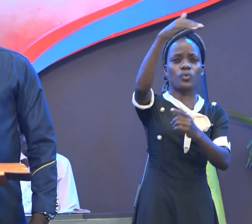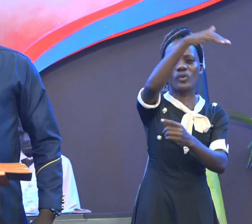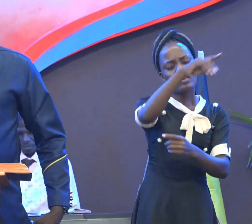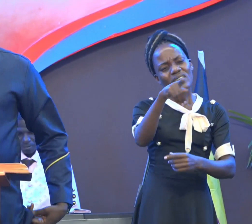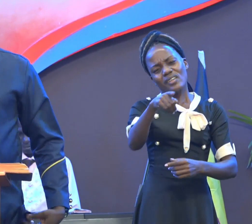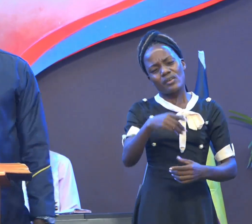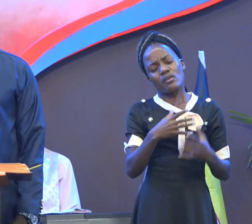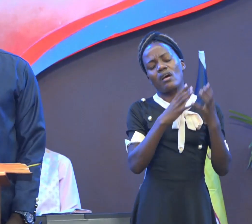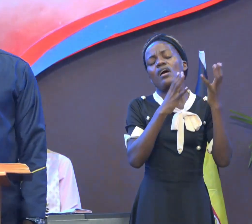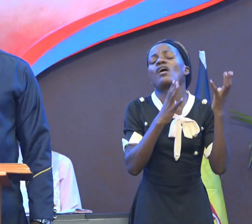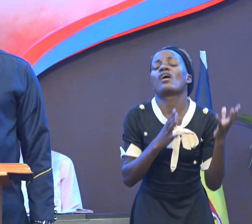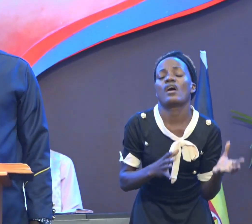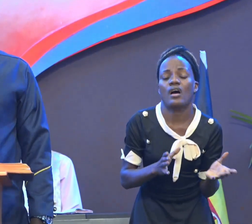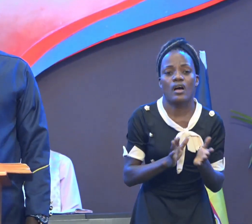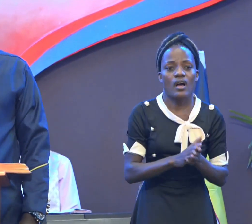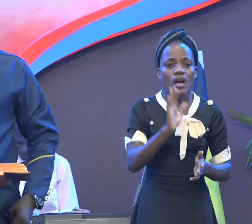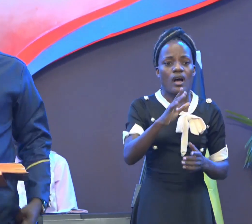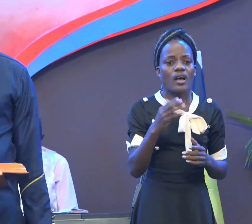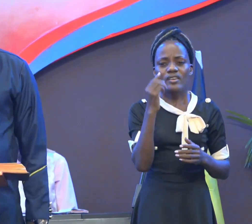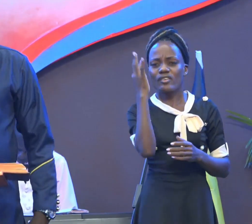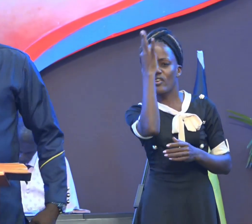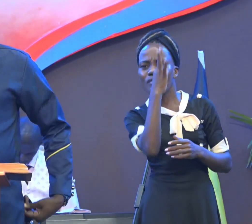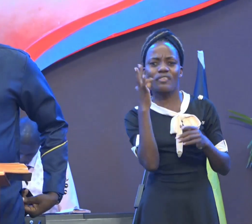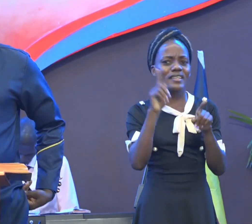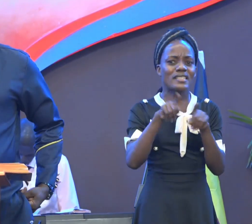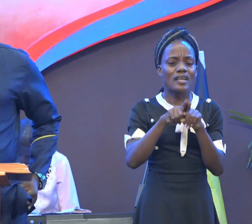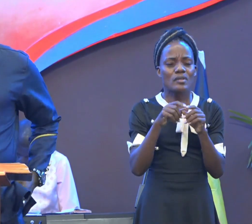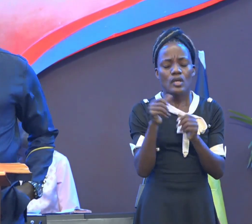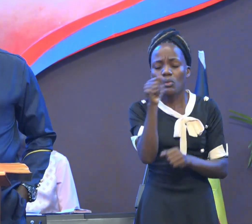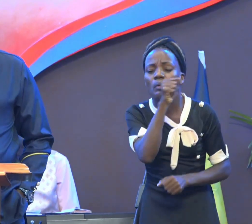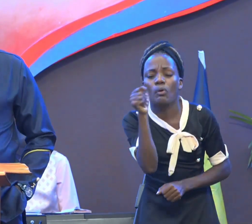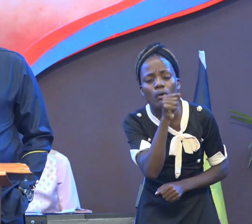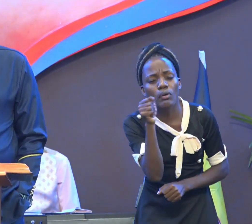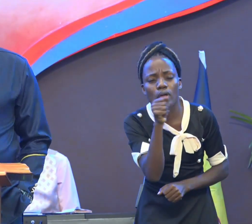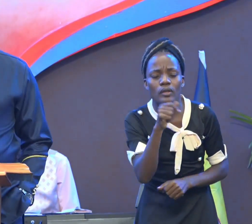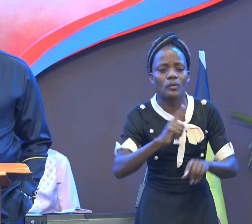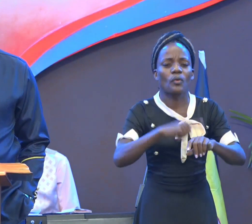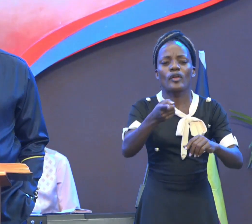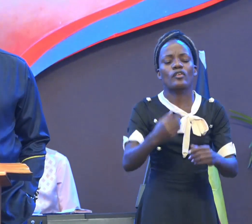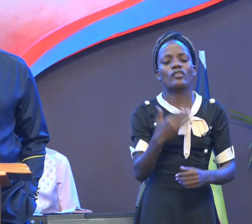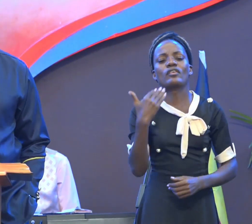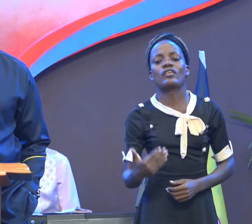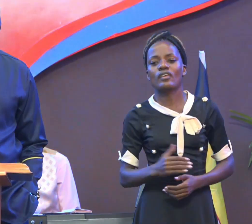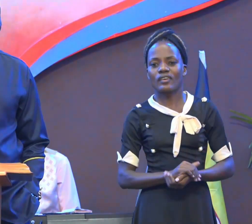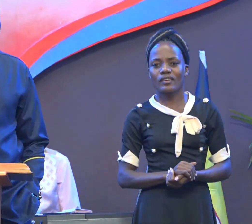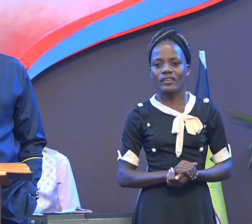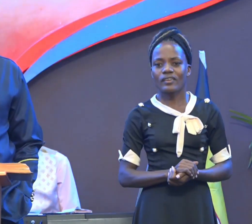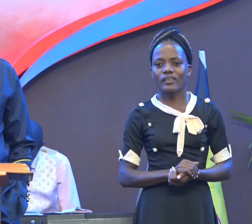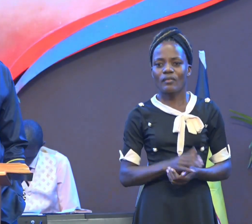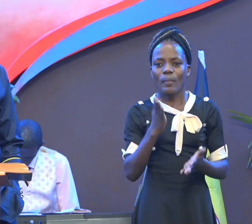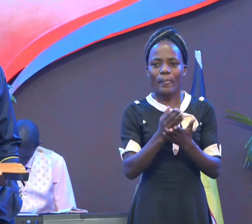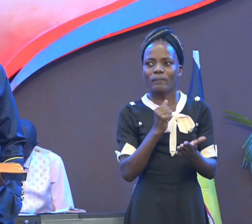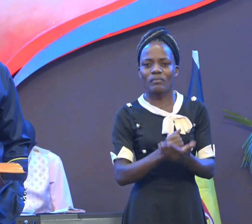day, you're so up. You're so filled up, even your face becomes so old when you're